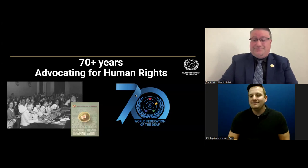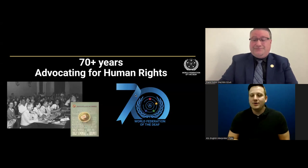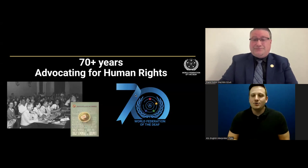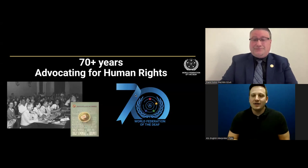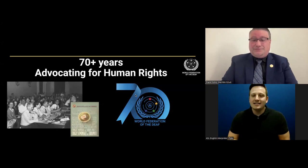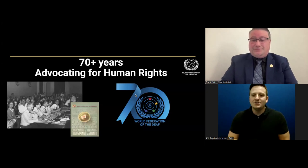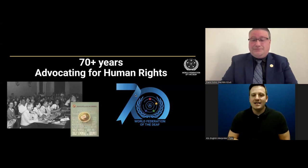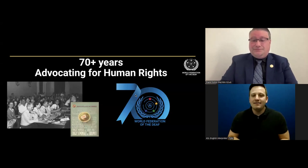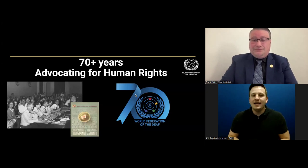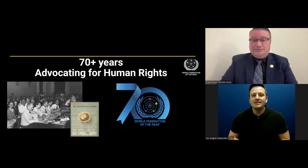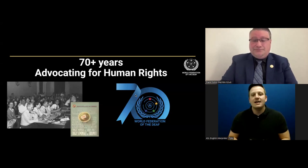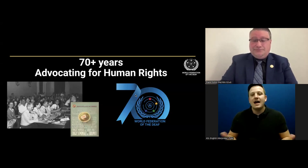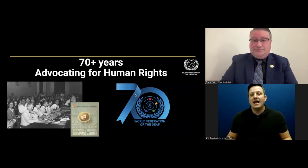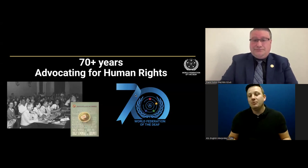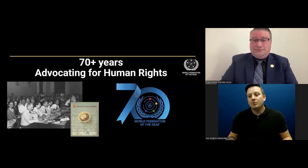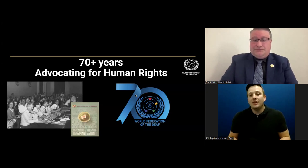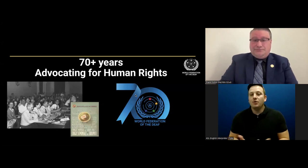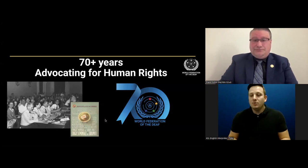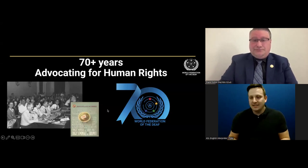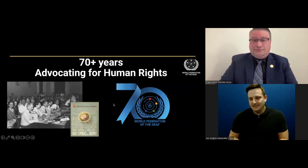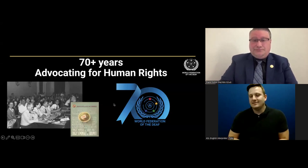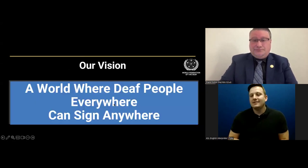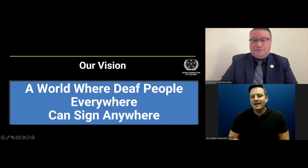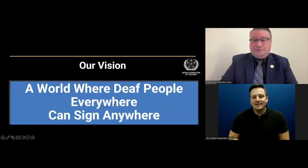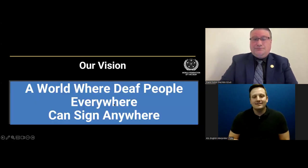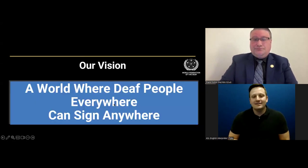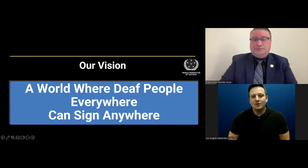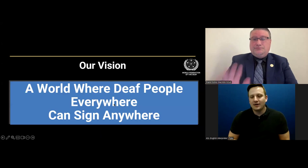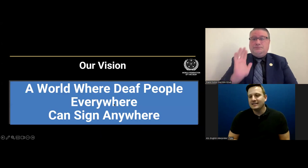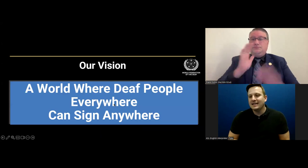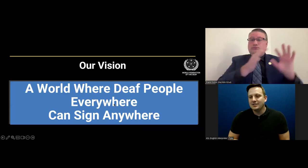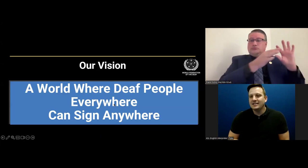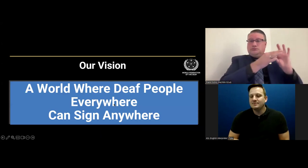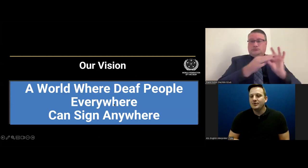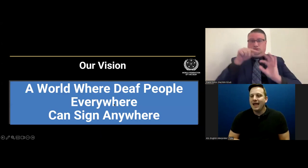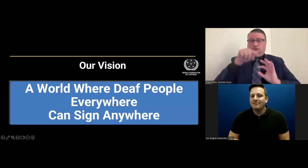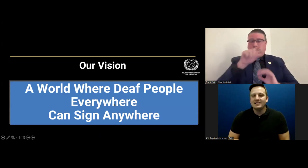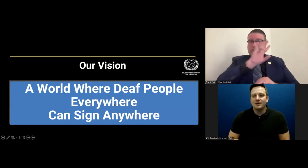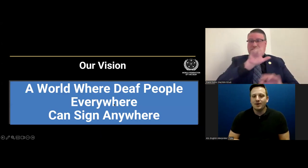focused organizations to advocate. And we are one of the oldest organizations that has been doing advocacy work.